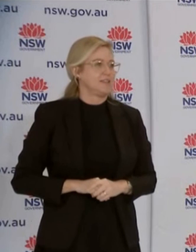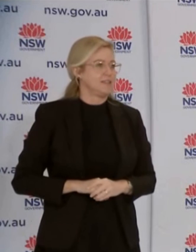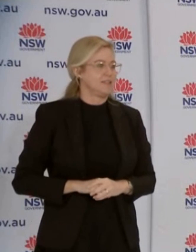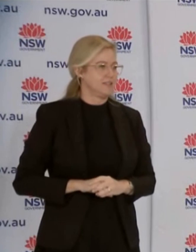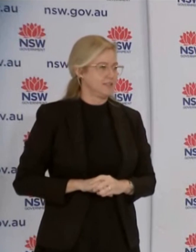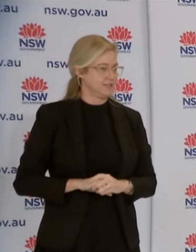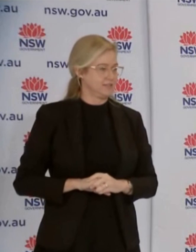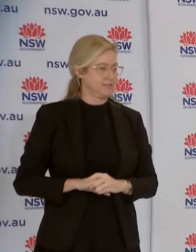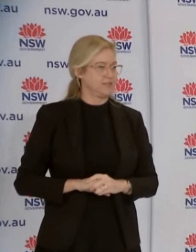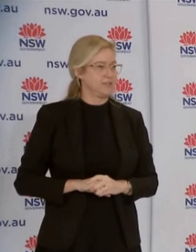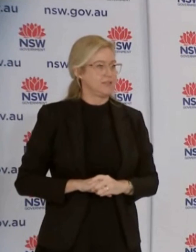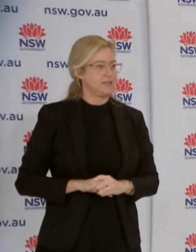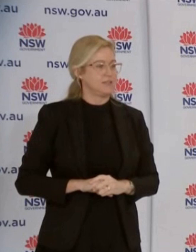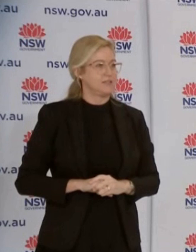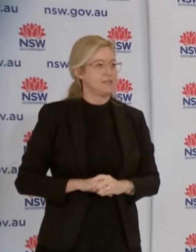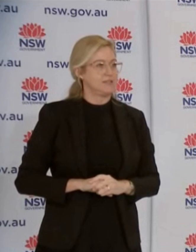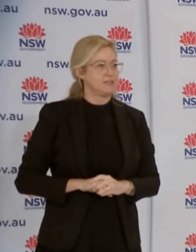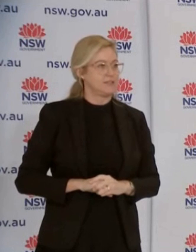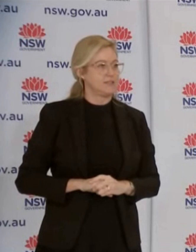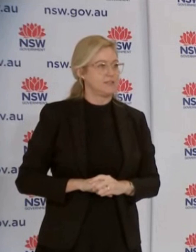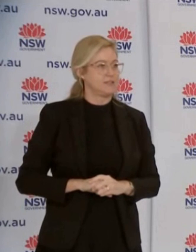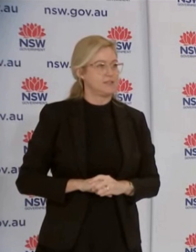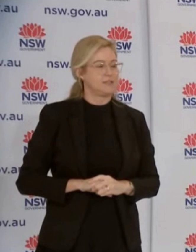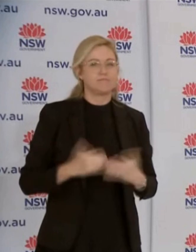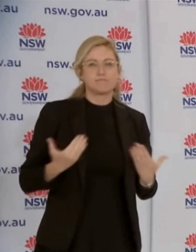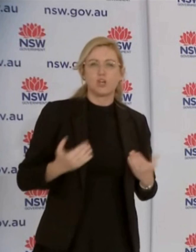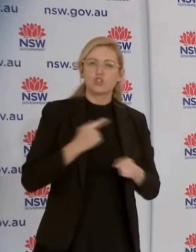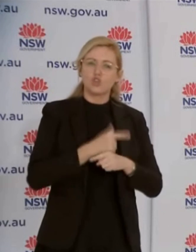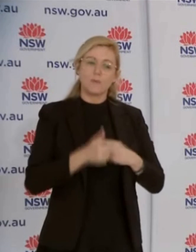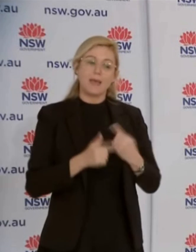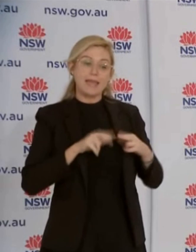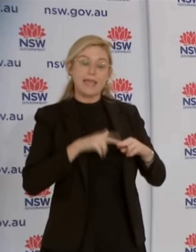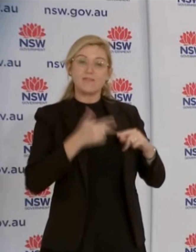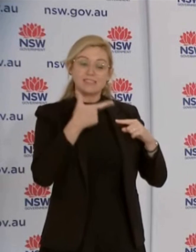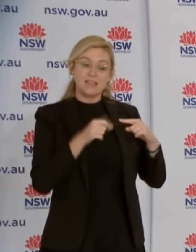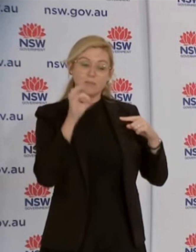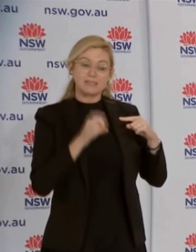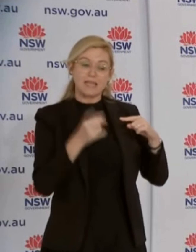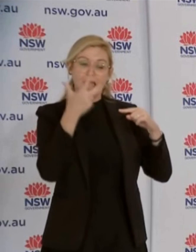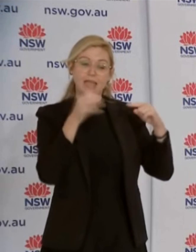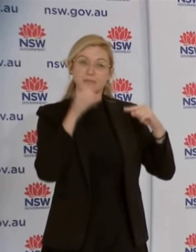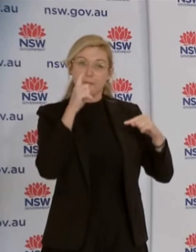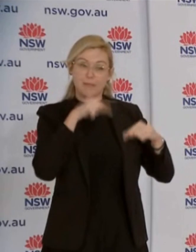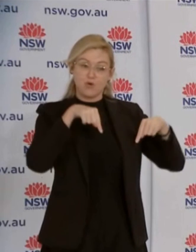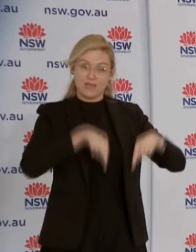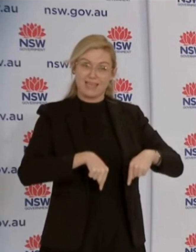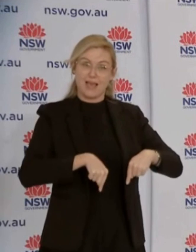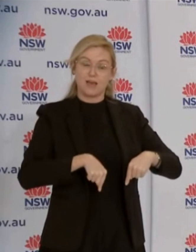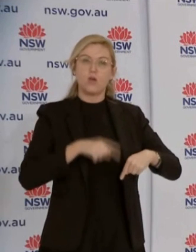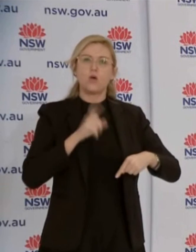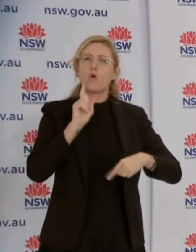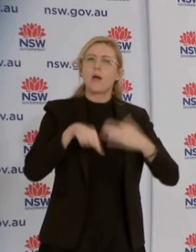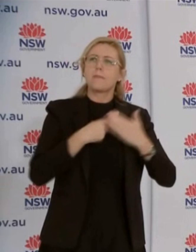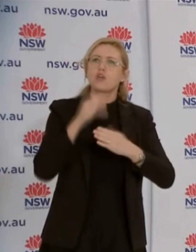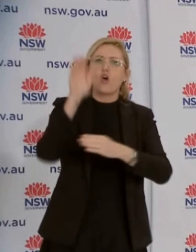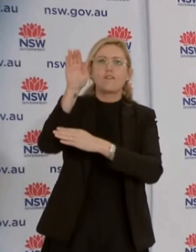70%, what happens to people who've been vaccinated overseas, like in the US with Johnson & Johnson? Will they be eligible, and how do they prove it? So we anticipate the